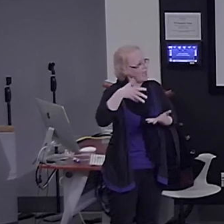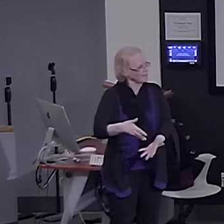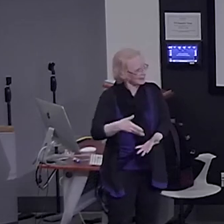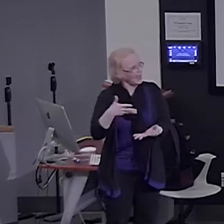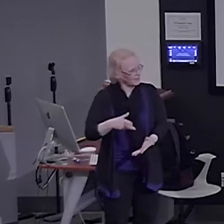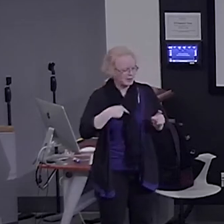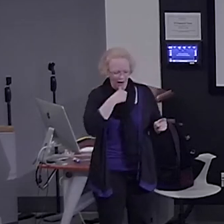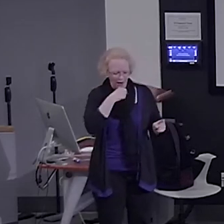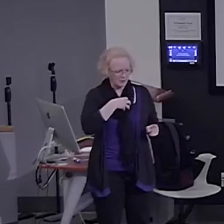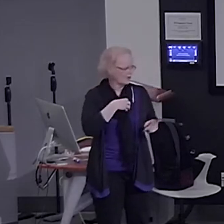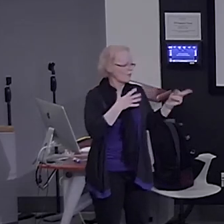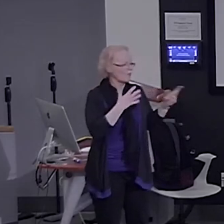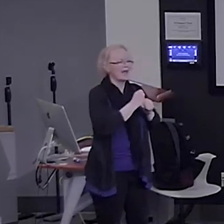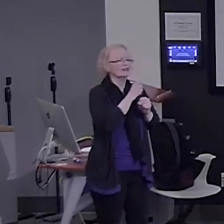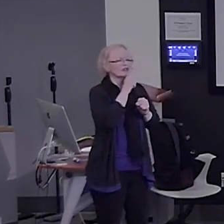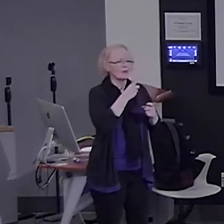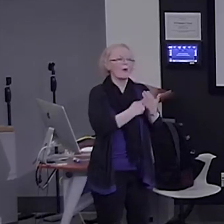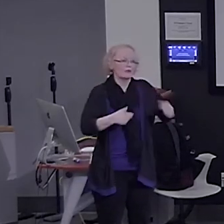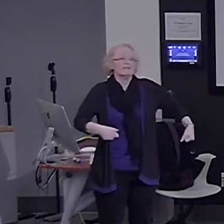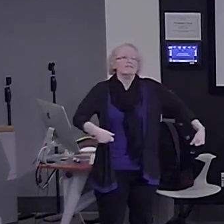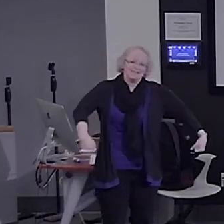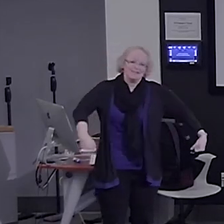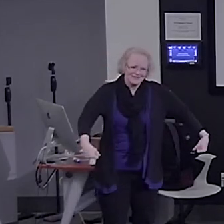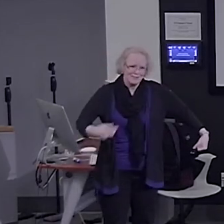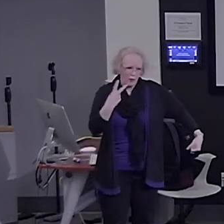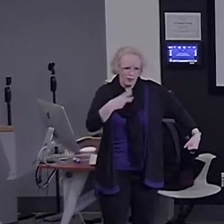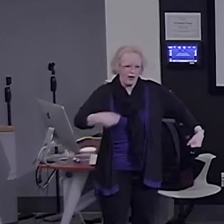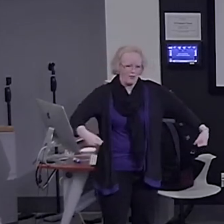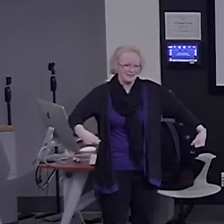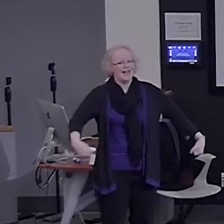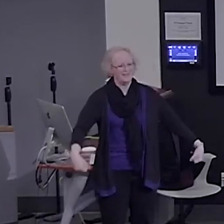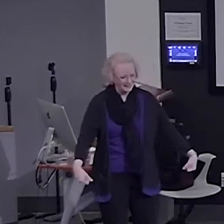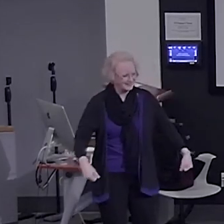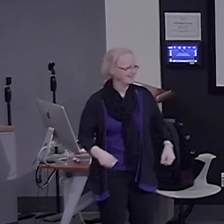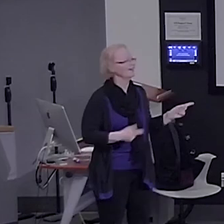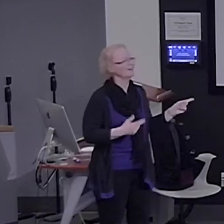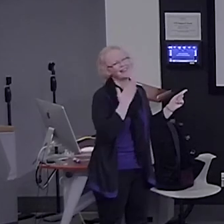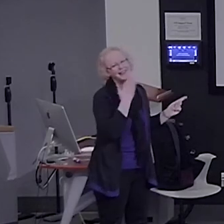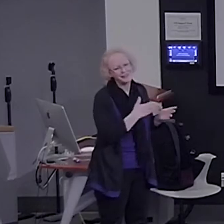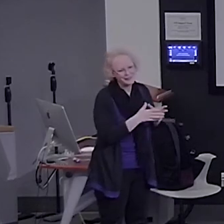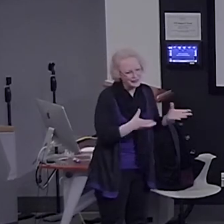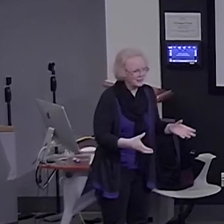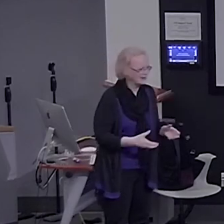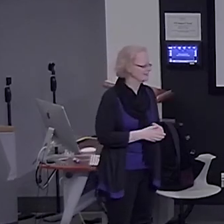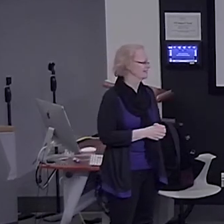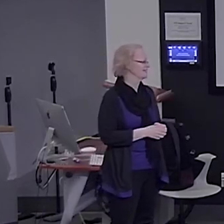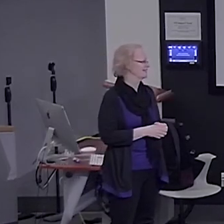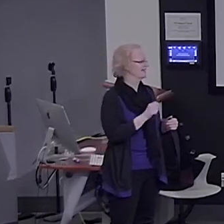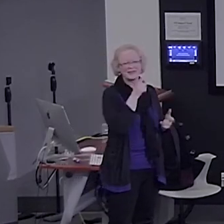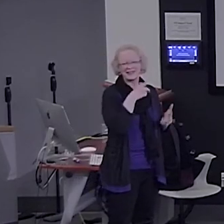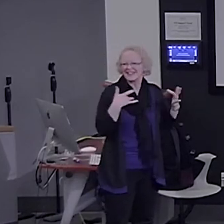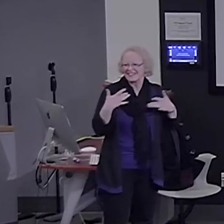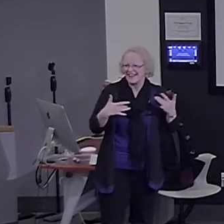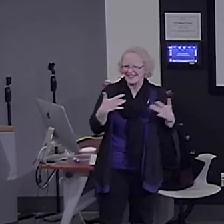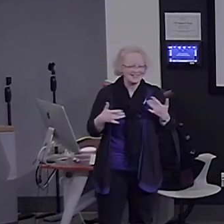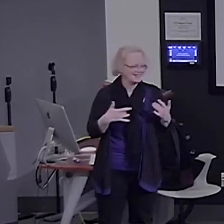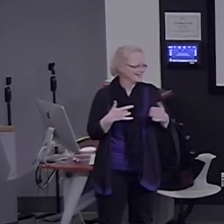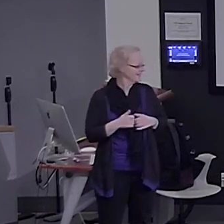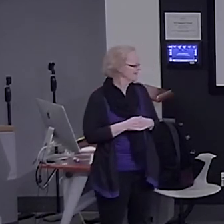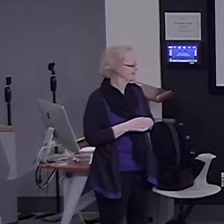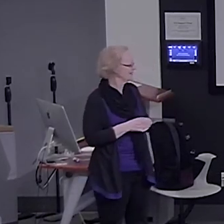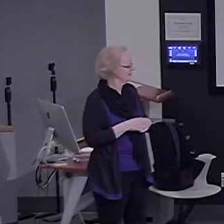we want to make sure the other arm gets... Thank you so much. It's pleasure to have you here. That's very exciting. It says,